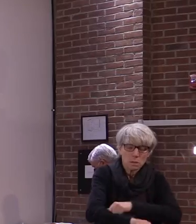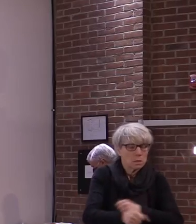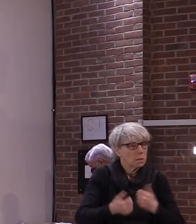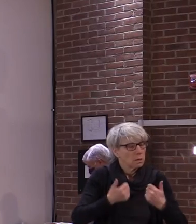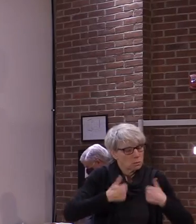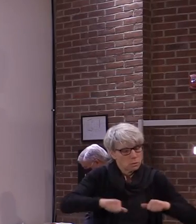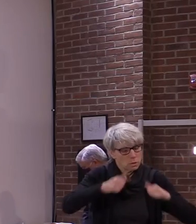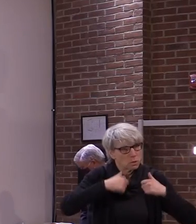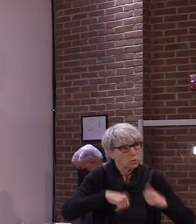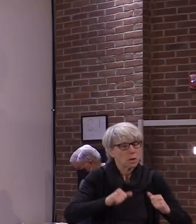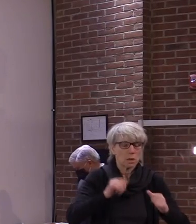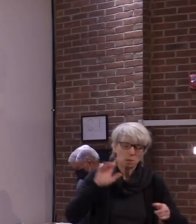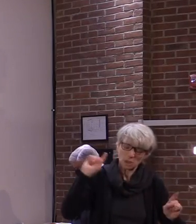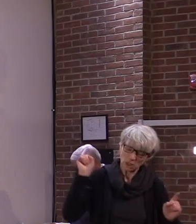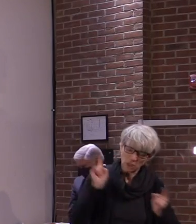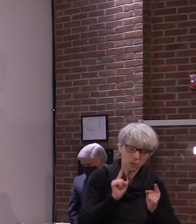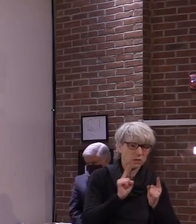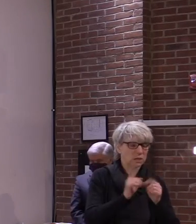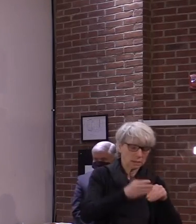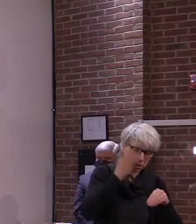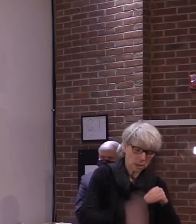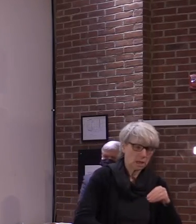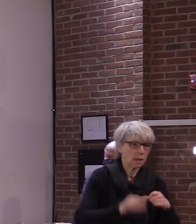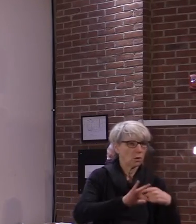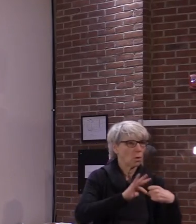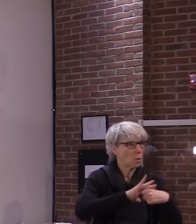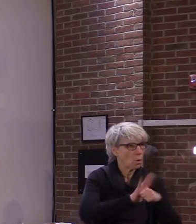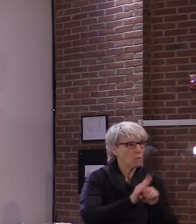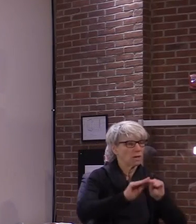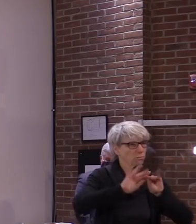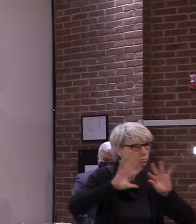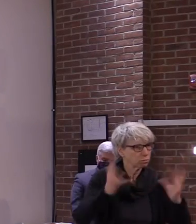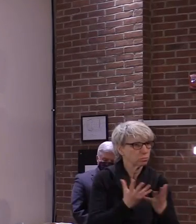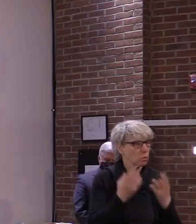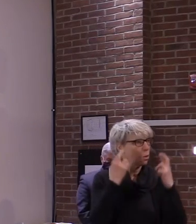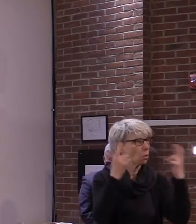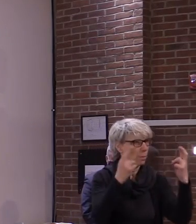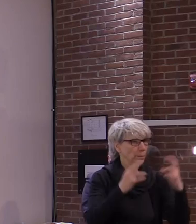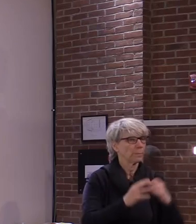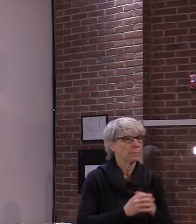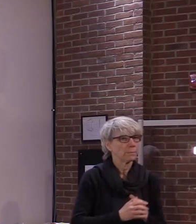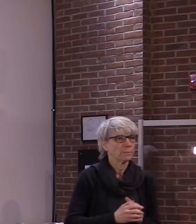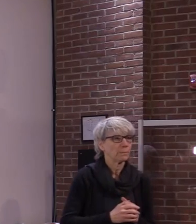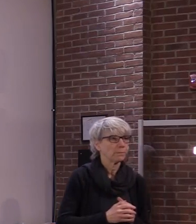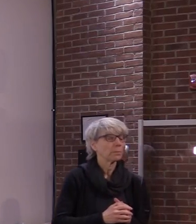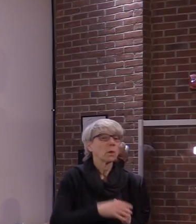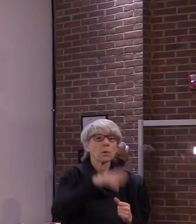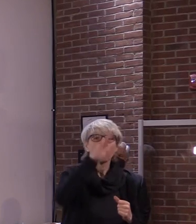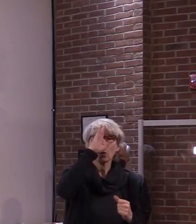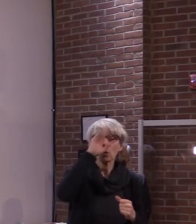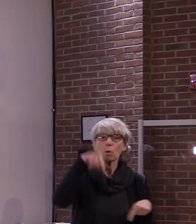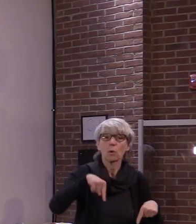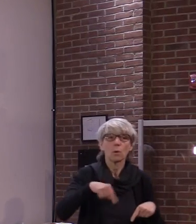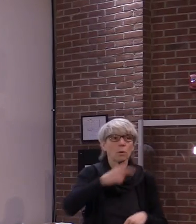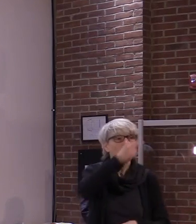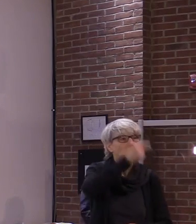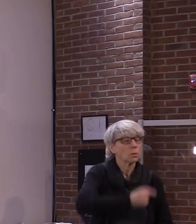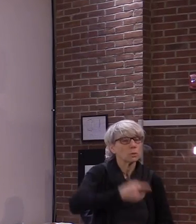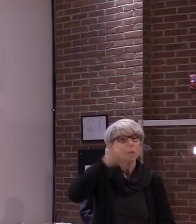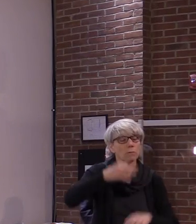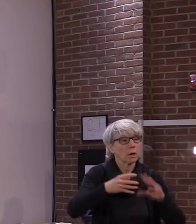taking. Now, we cover a lot of ground at these briefings, hearing about vaccine